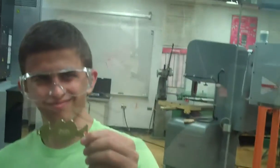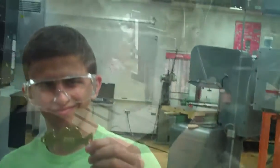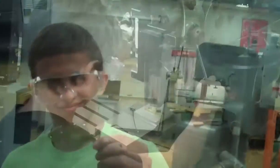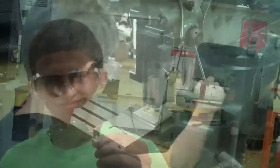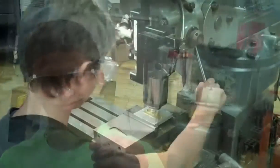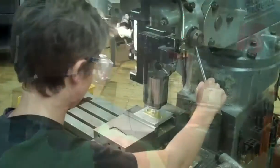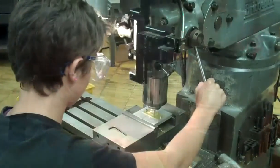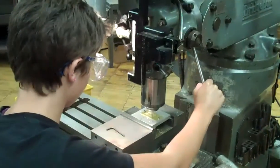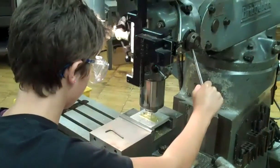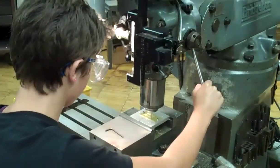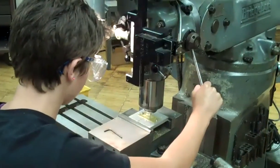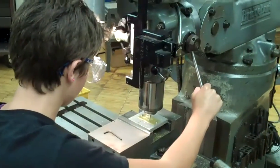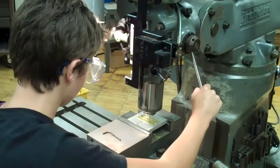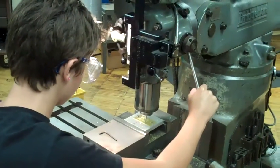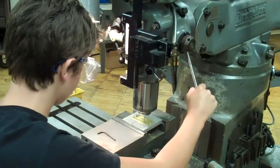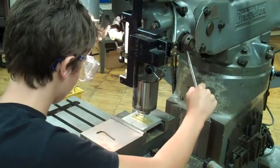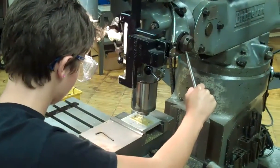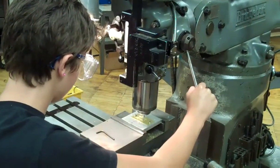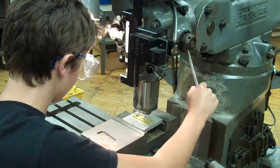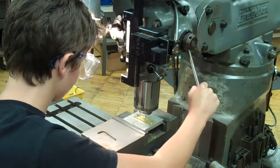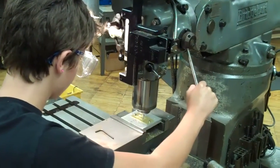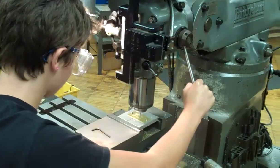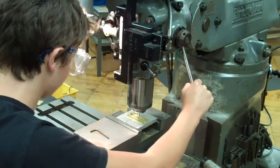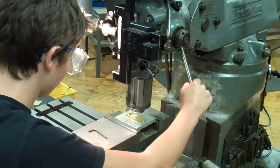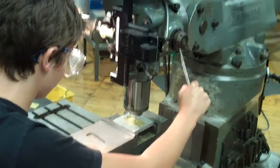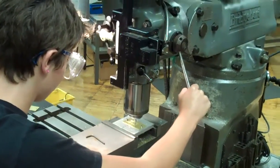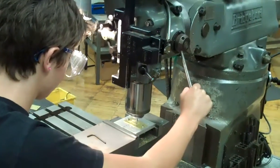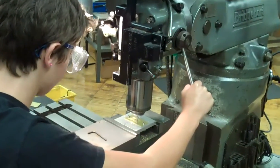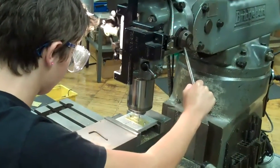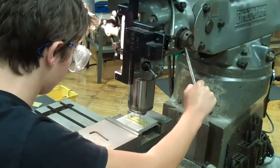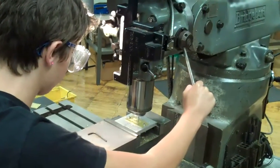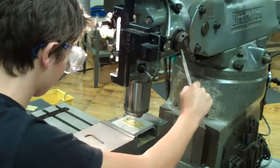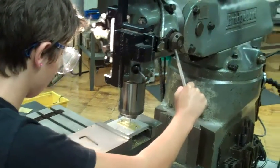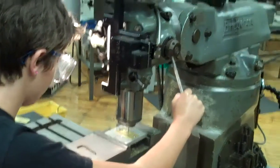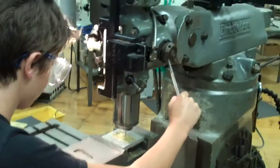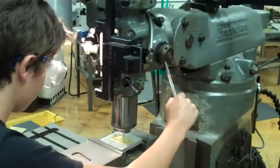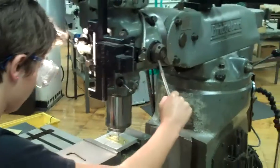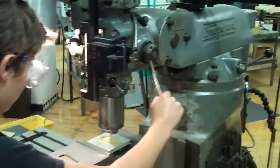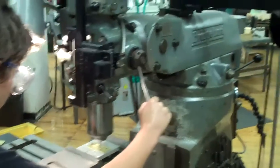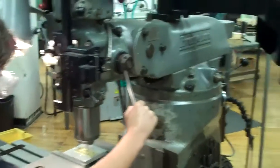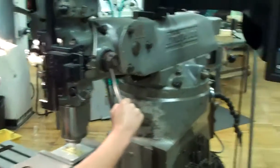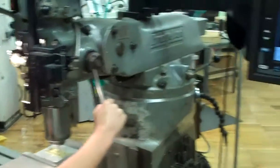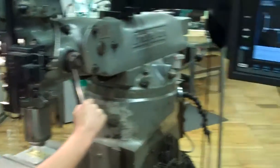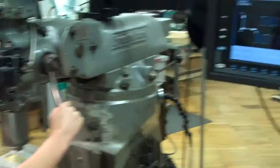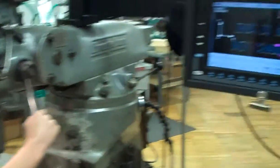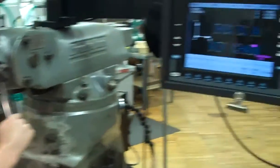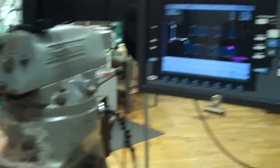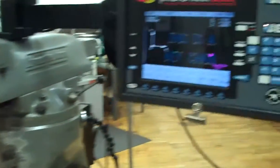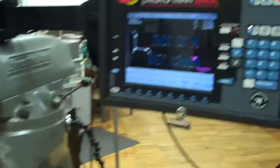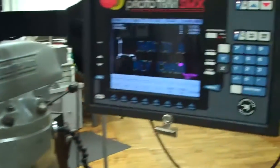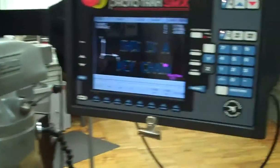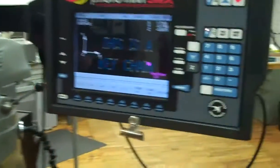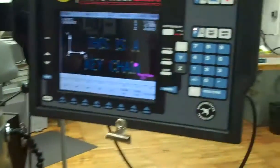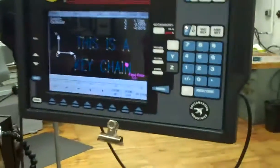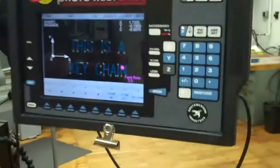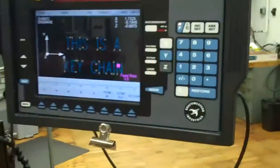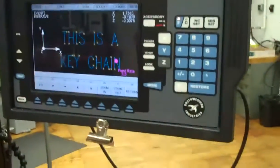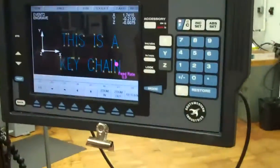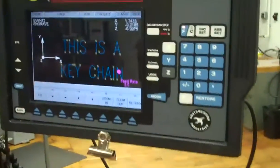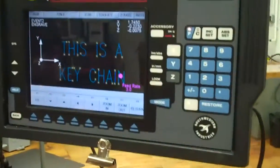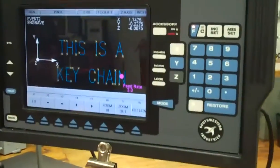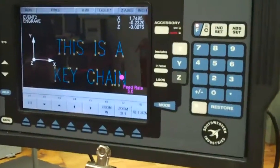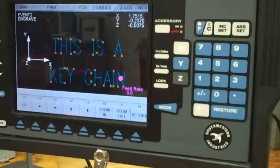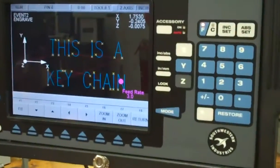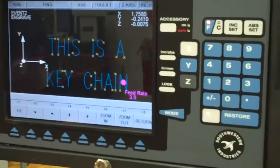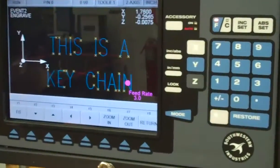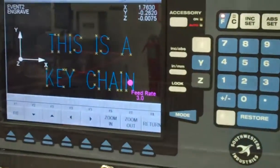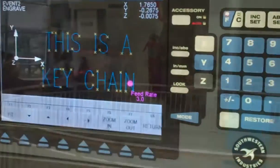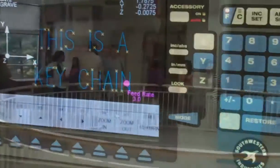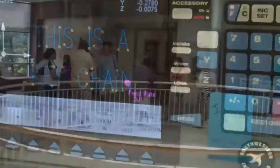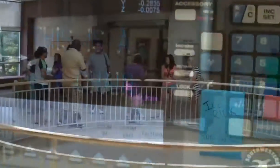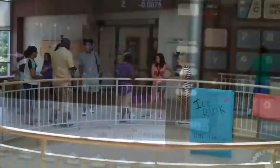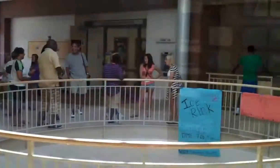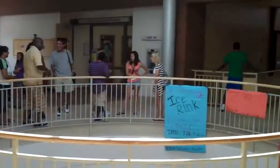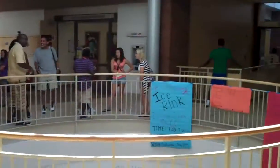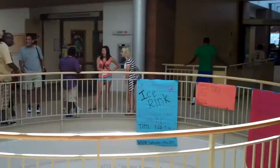to